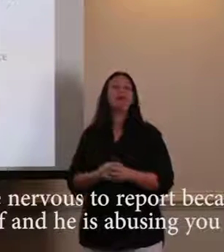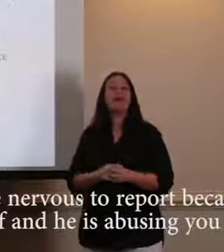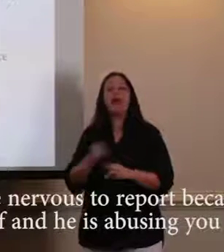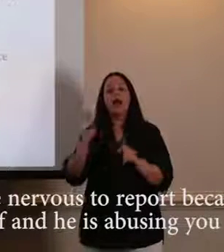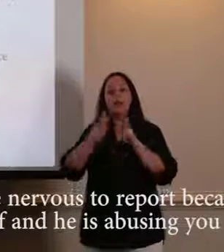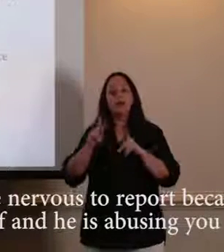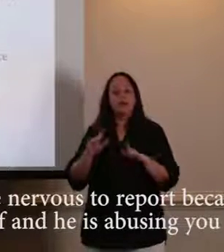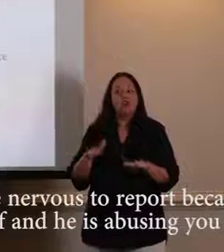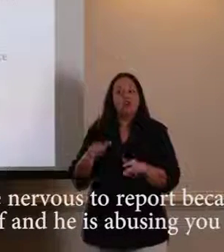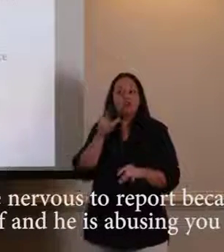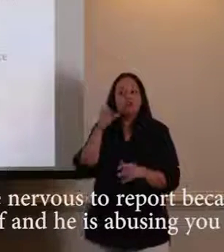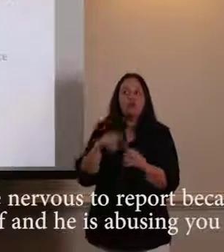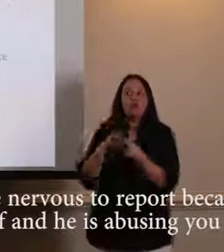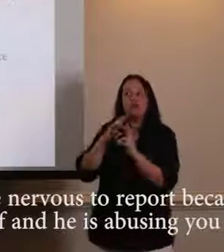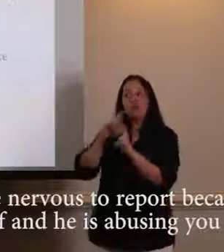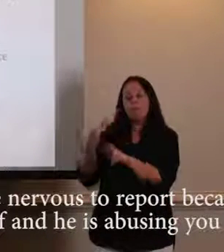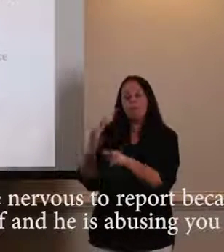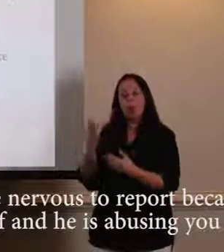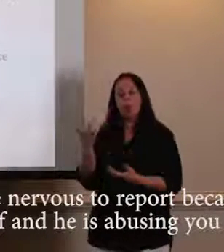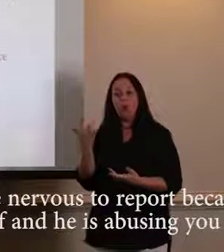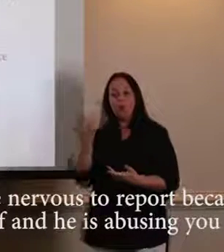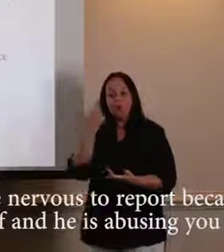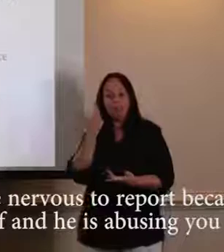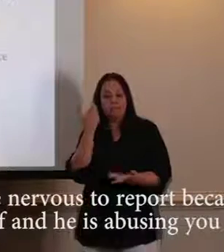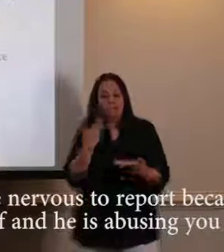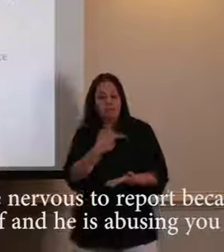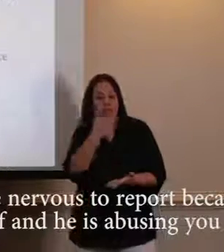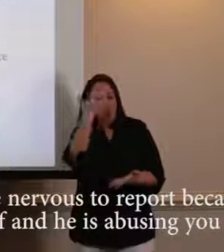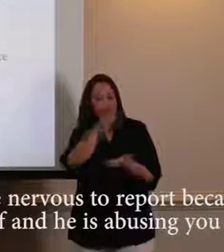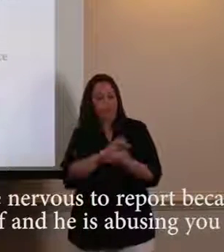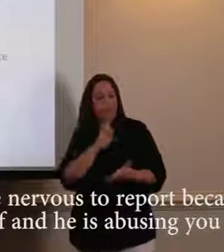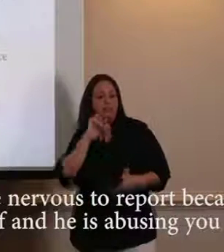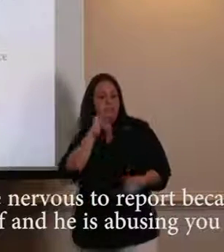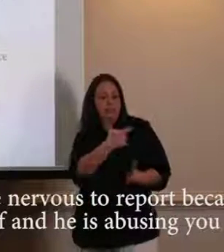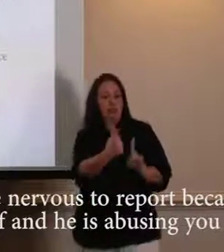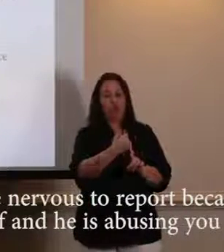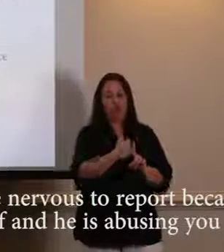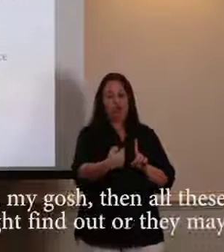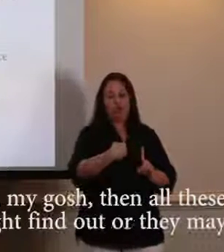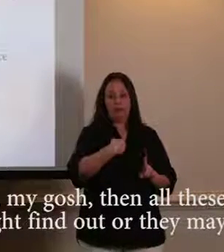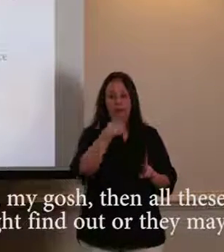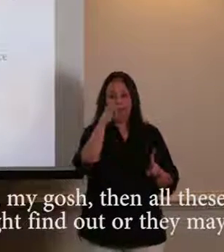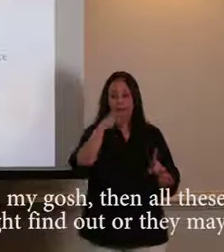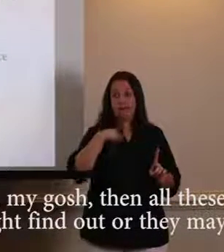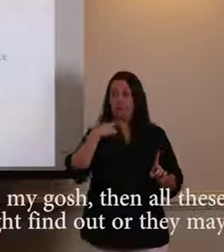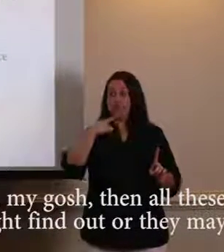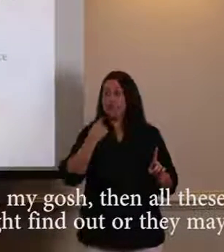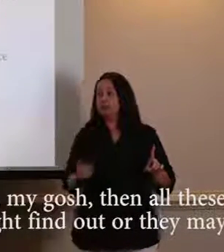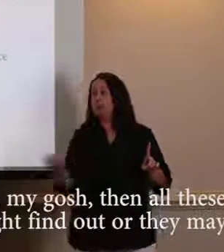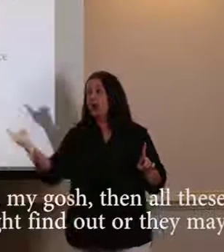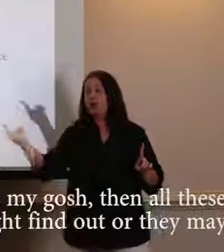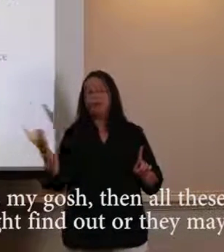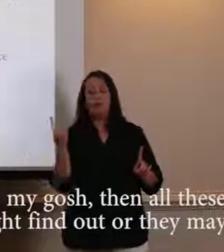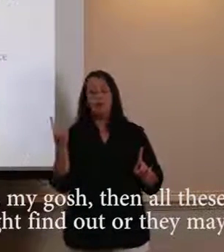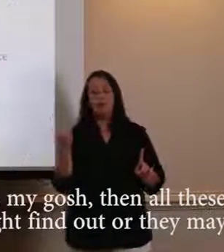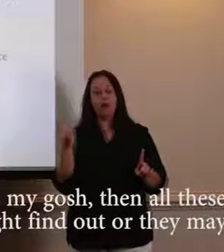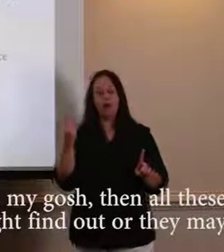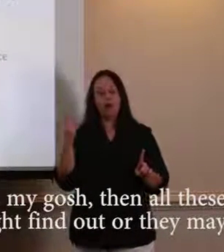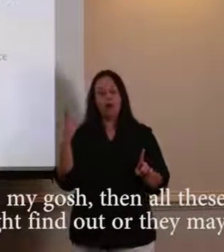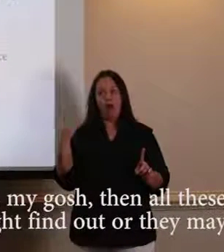to report because maybe if your husband is deaf and he is abusing you and you go to tell someone, oh my gosh, then all these people in the